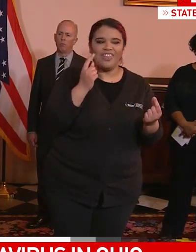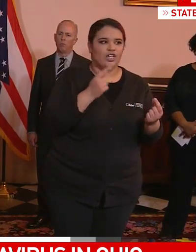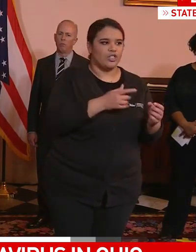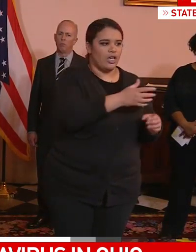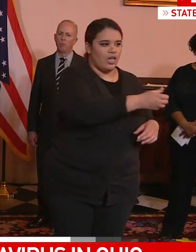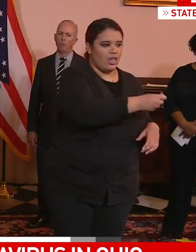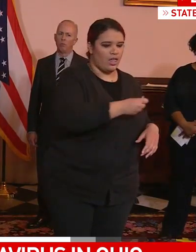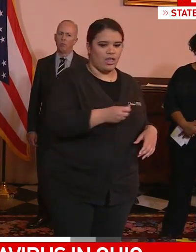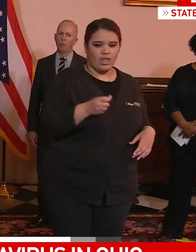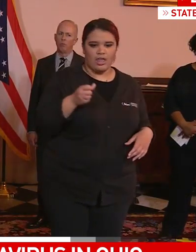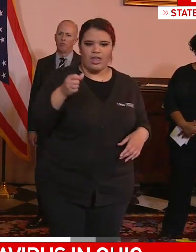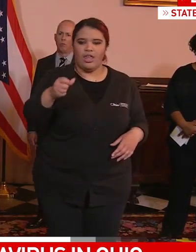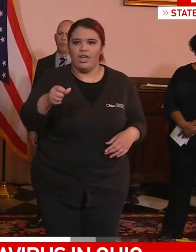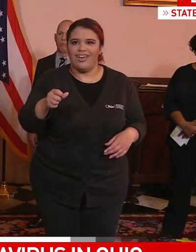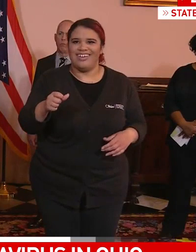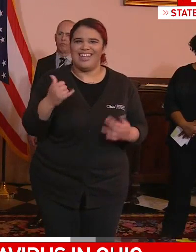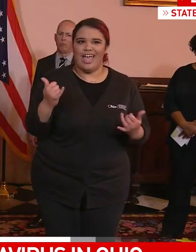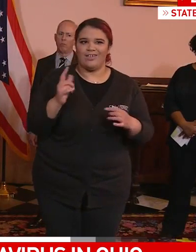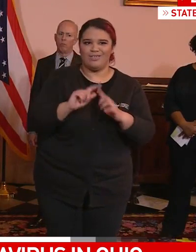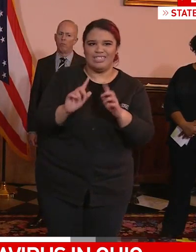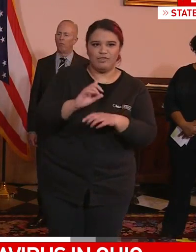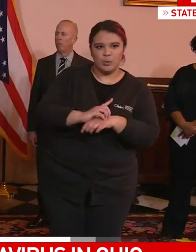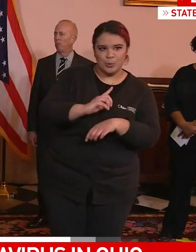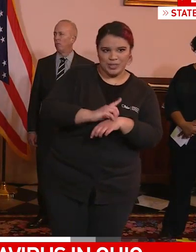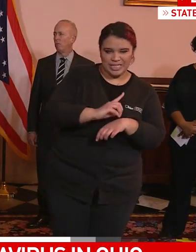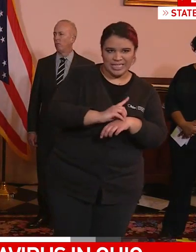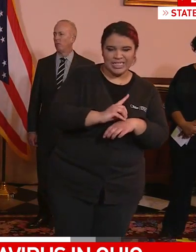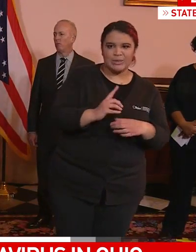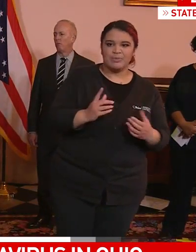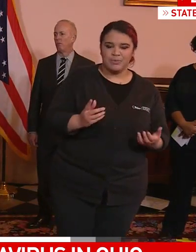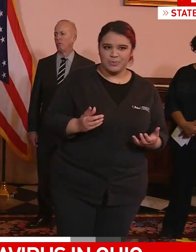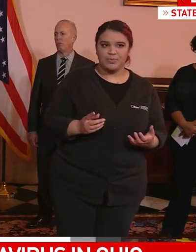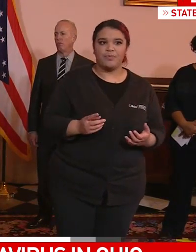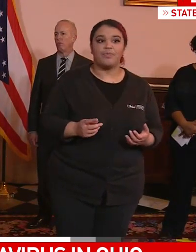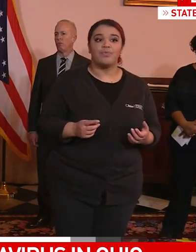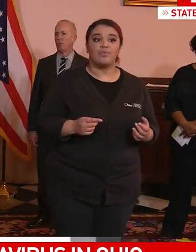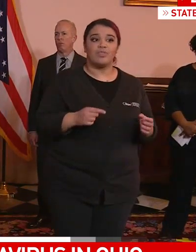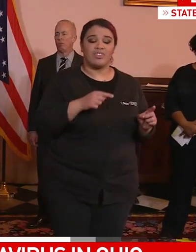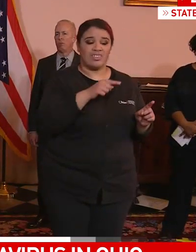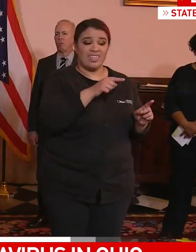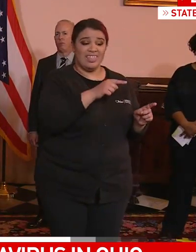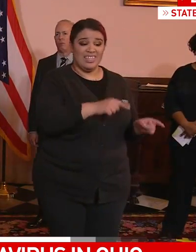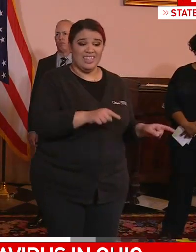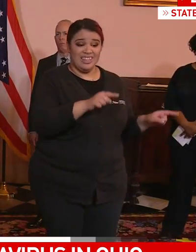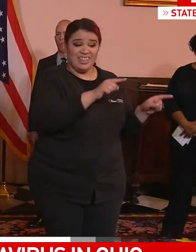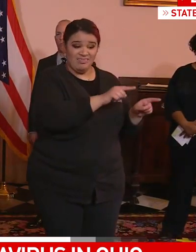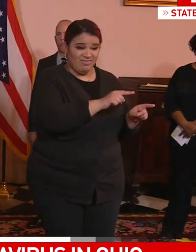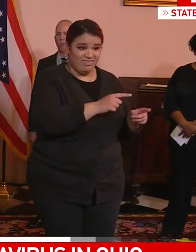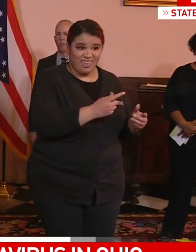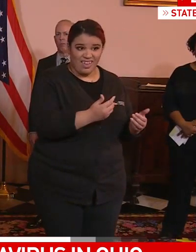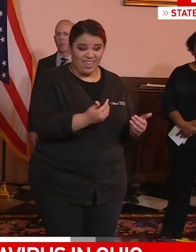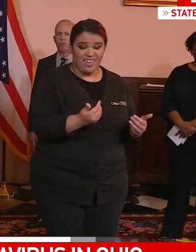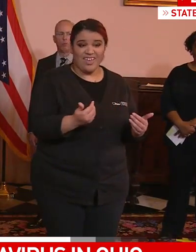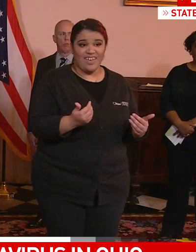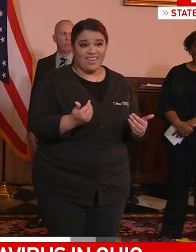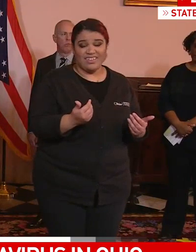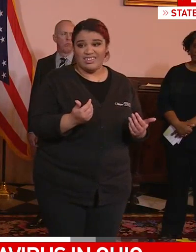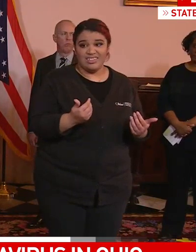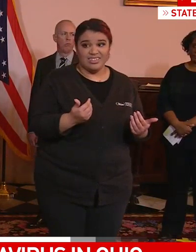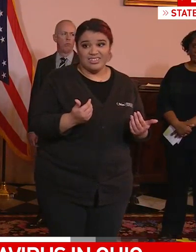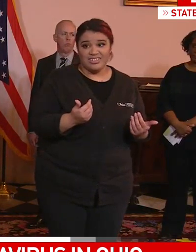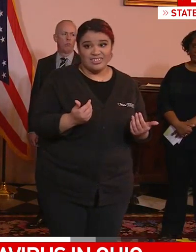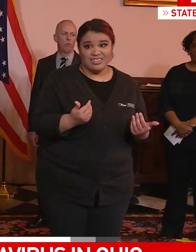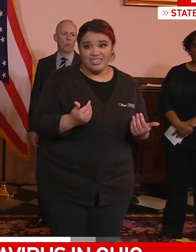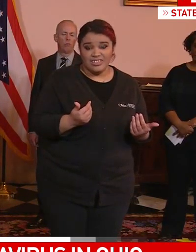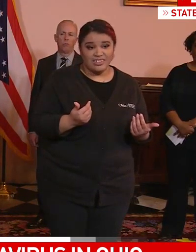So these are people who, have a private world, and they